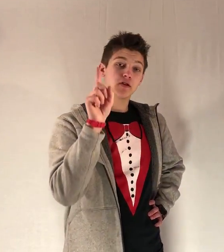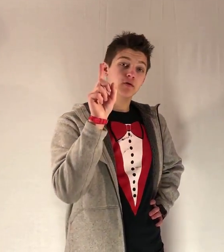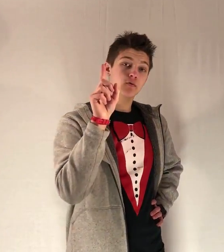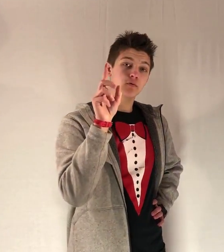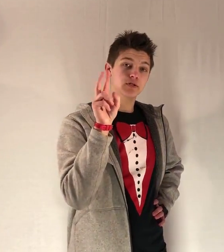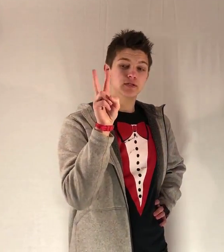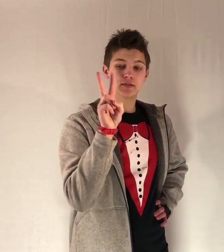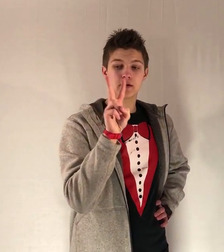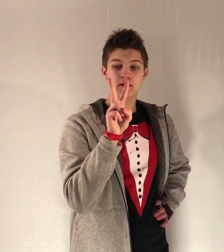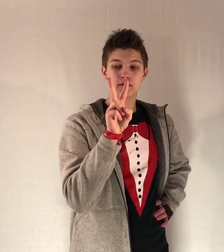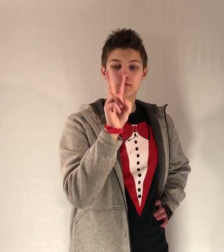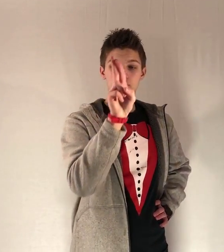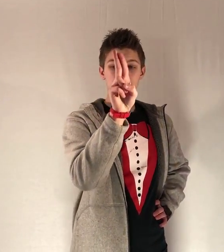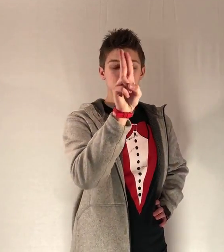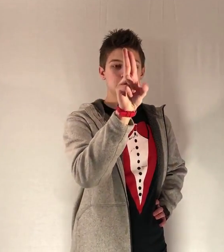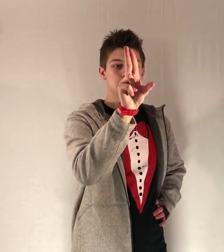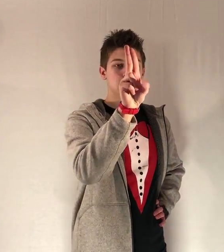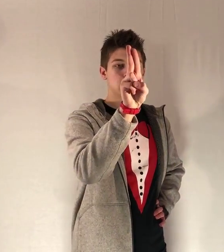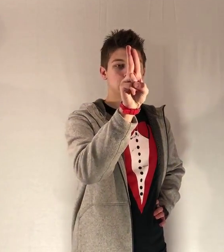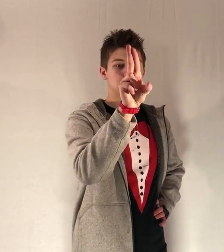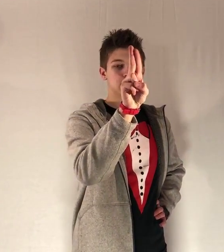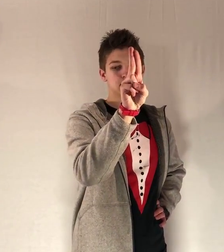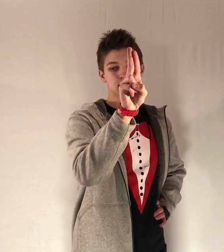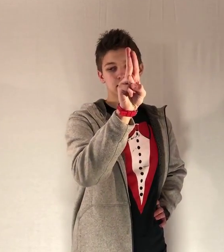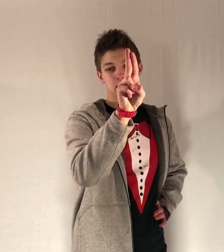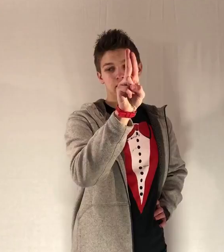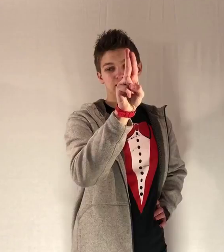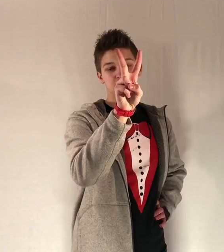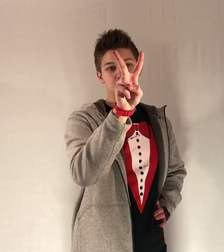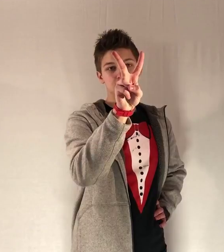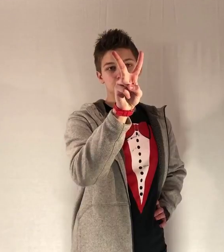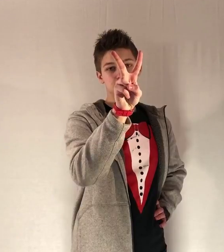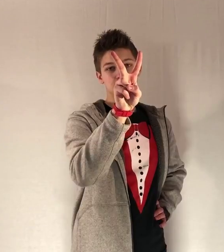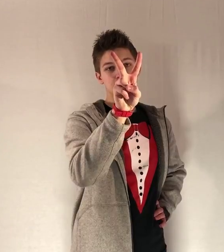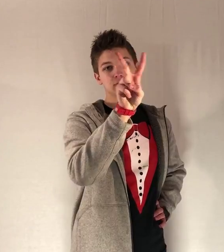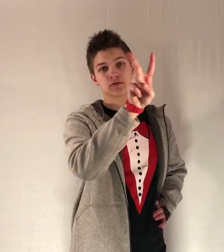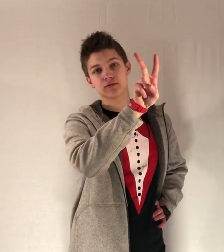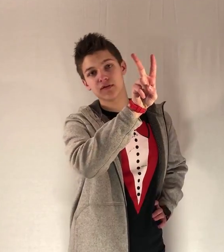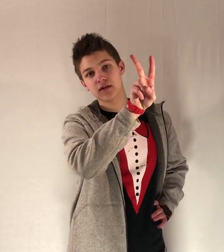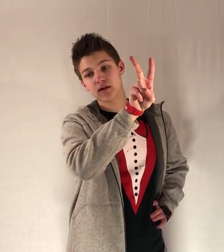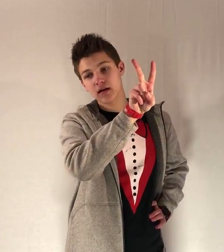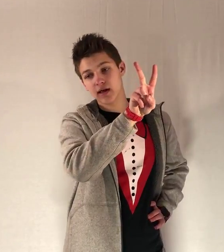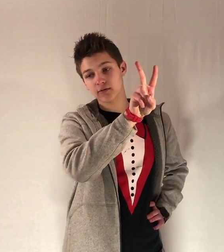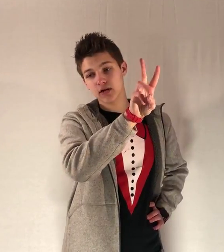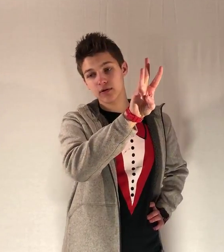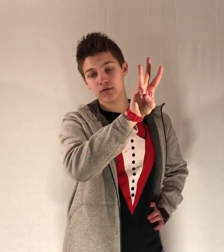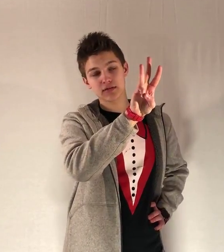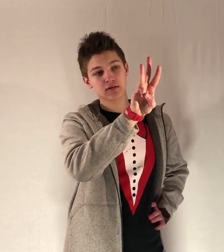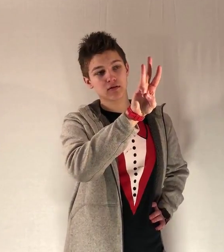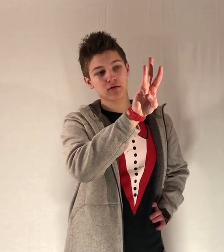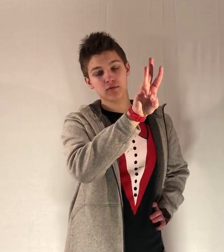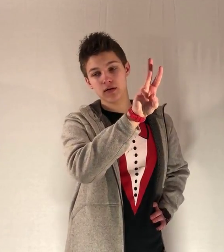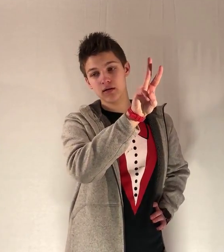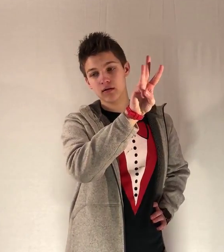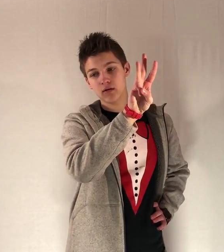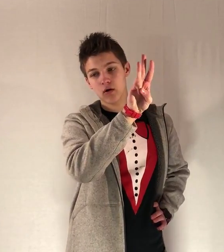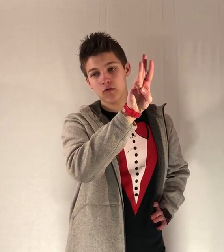U, which is 2 fingers up, one like this. V is putting that out, so it's V. Now W is 3 over